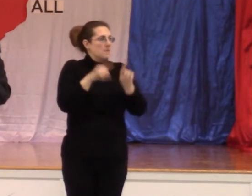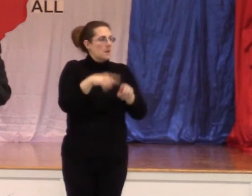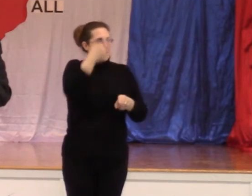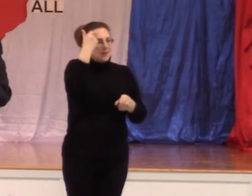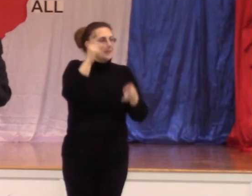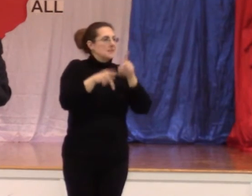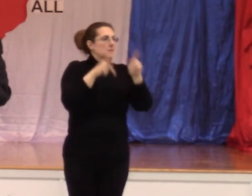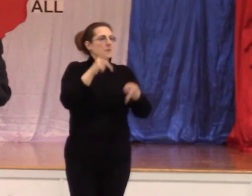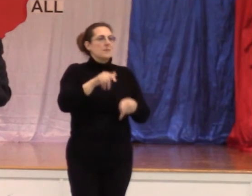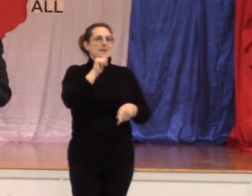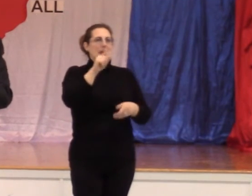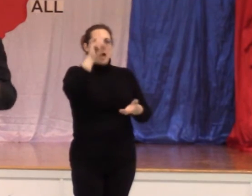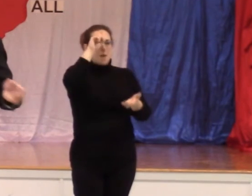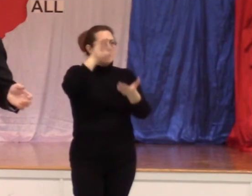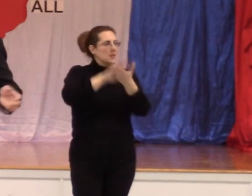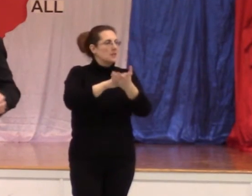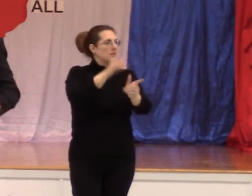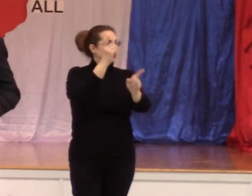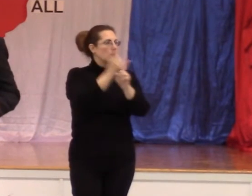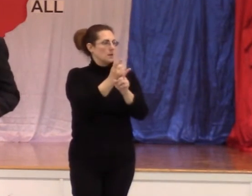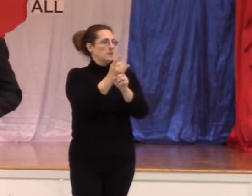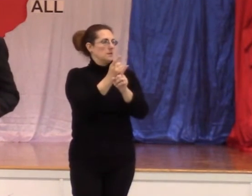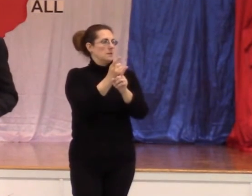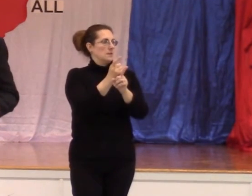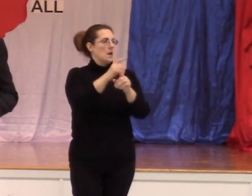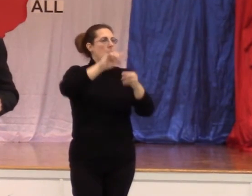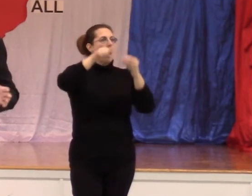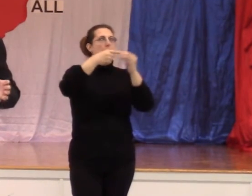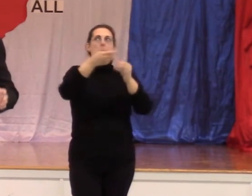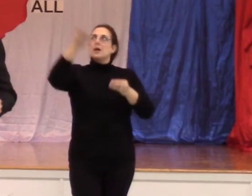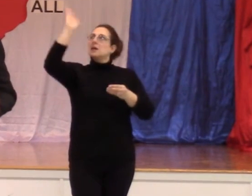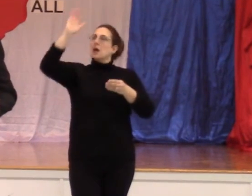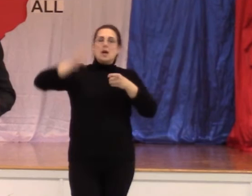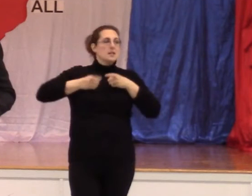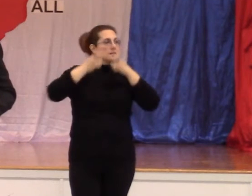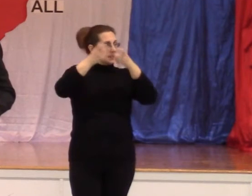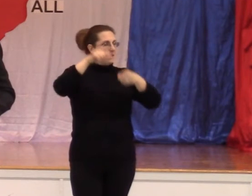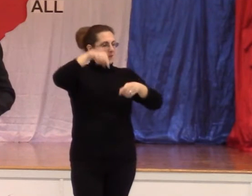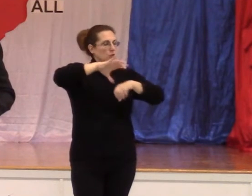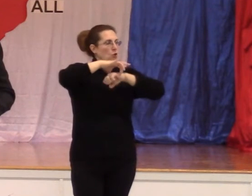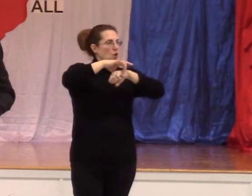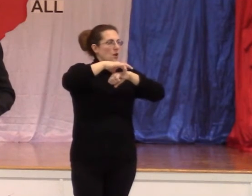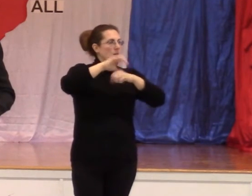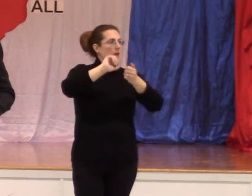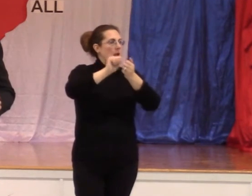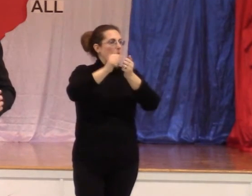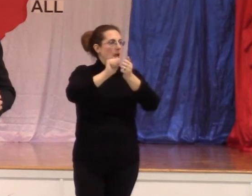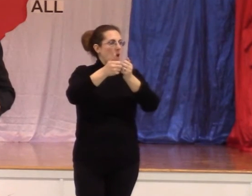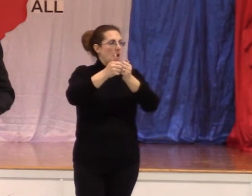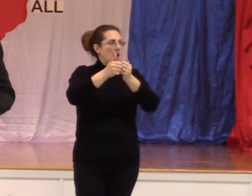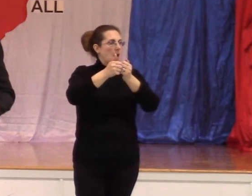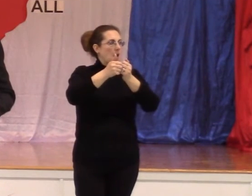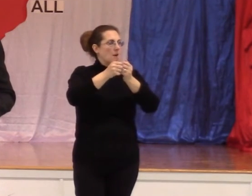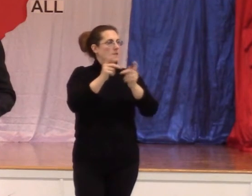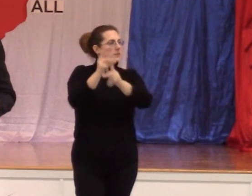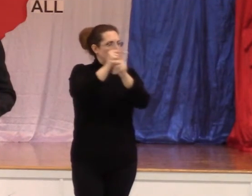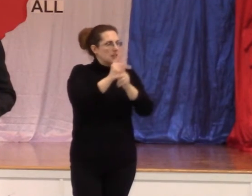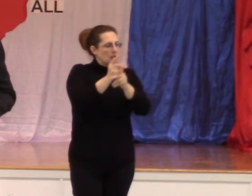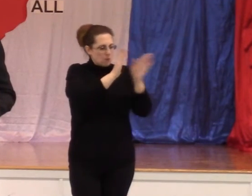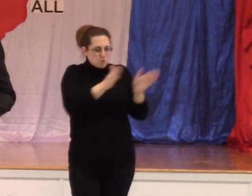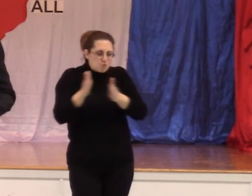people are not believing correctly about God's gift of this earth and how it should be kept in